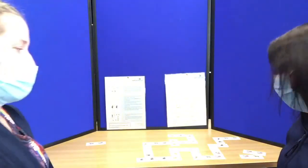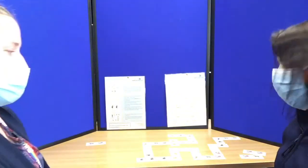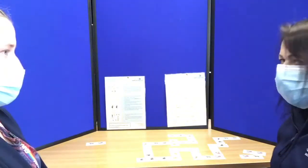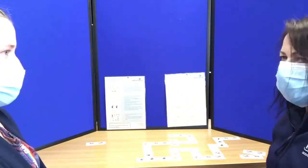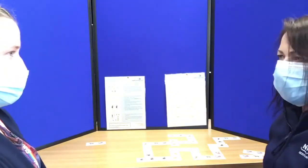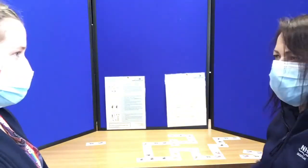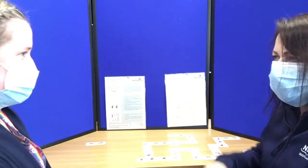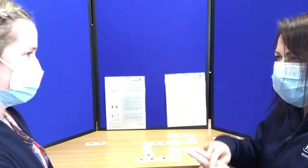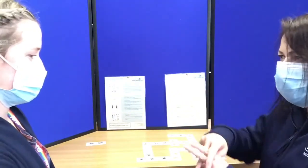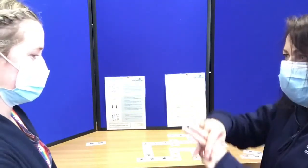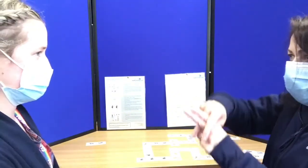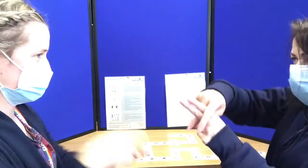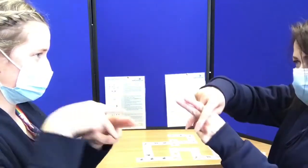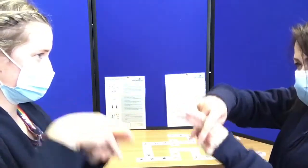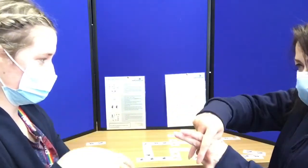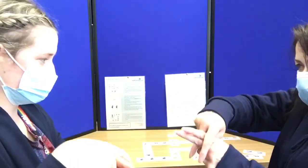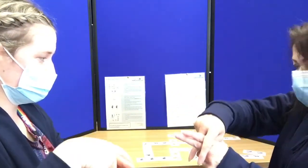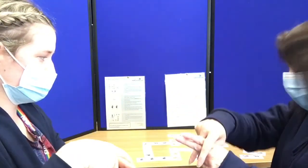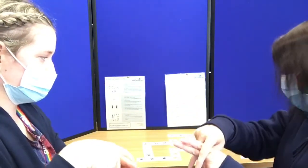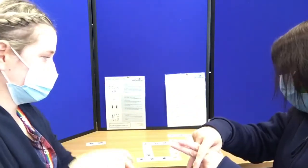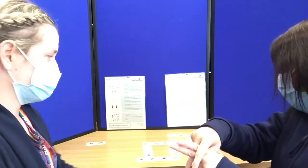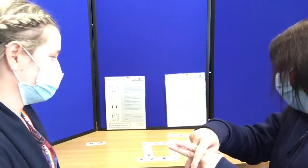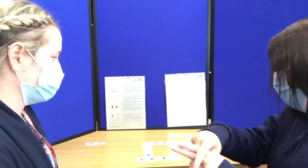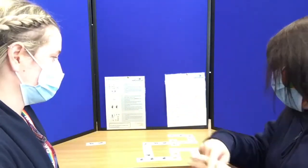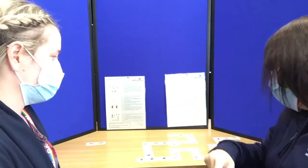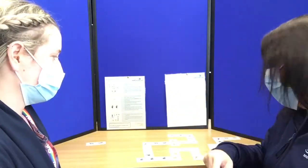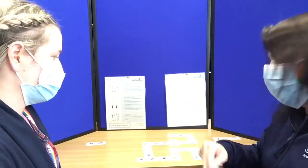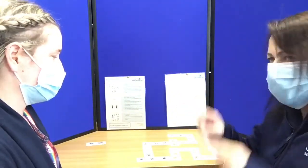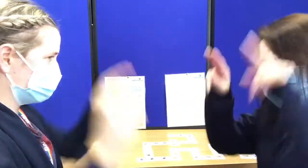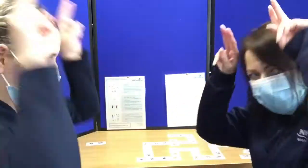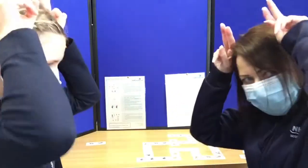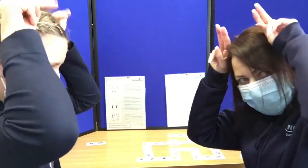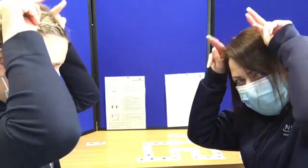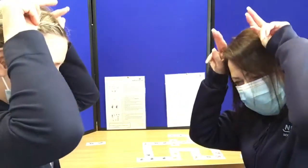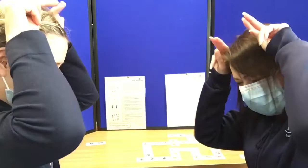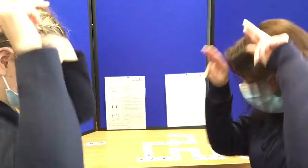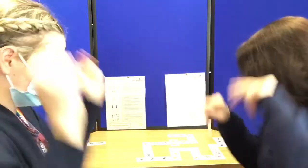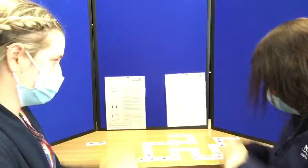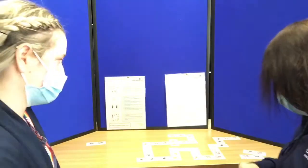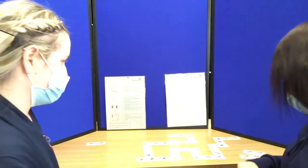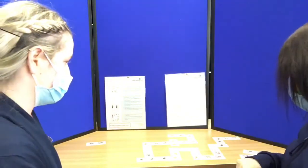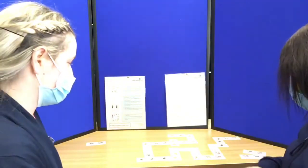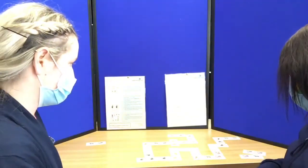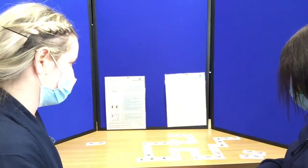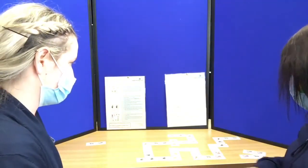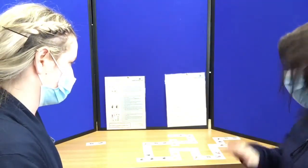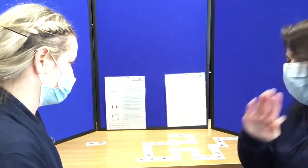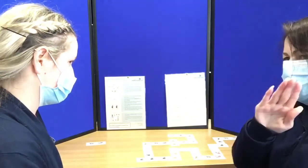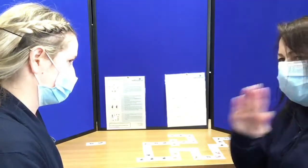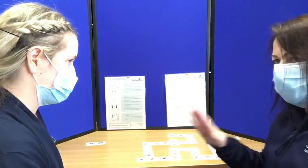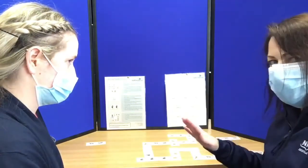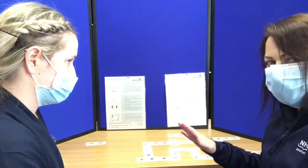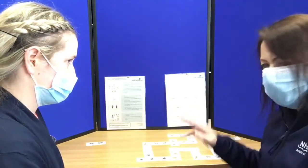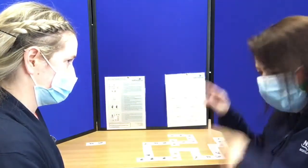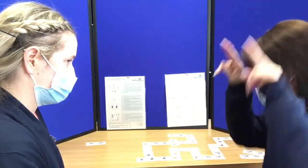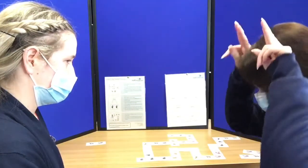horses. need a horse or a rabbit. Now I've no rabbits left